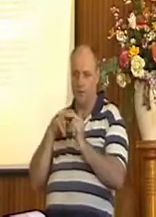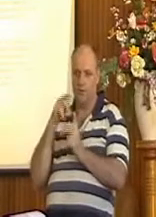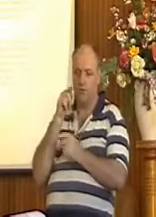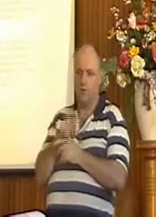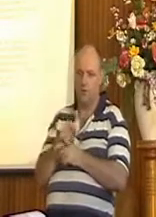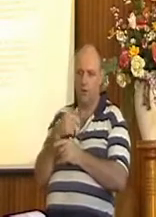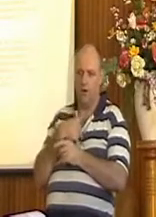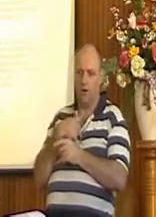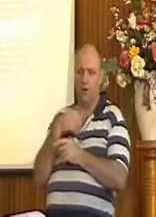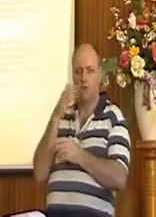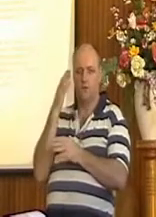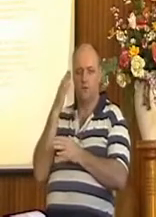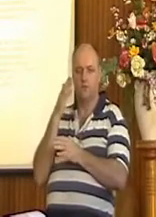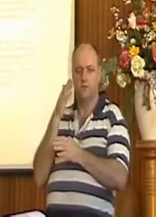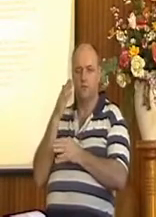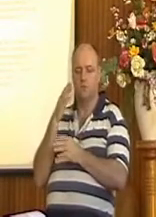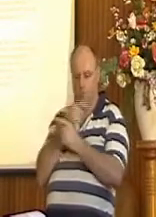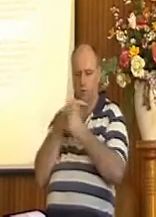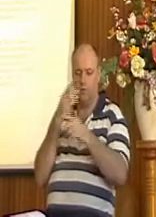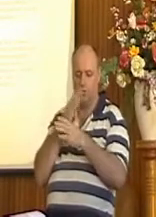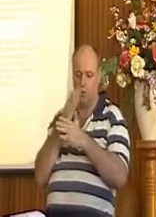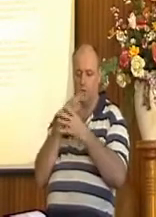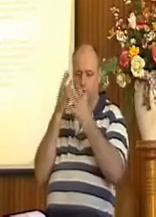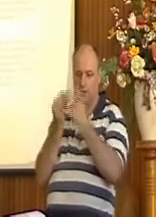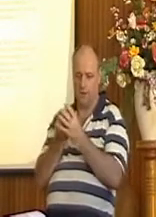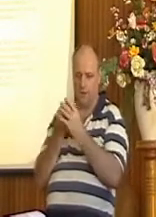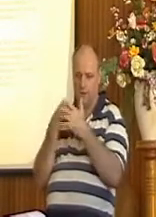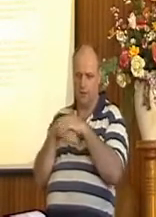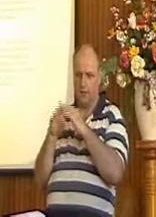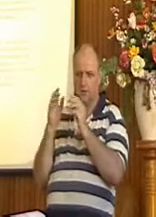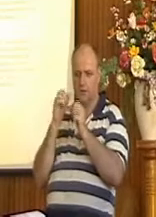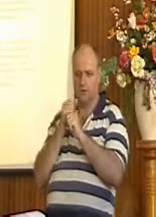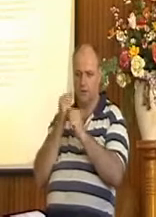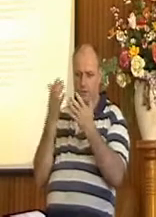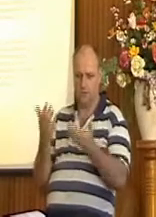in the gospel. We preach the gospel together. And